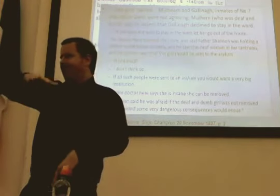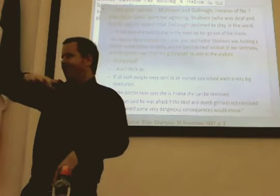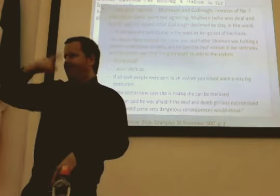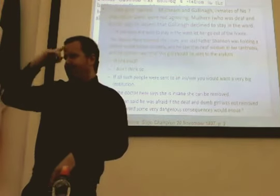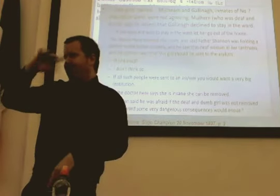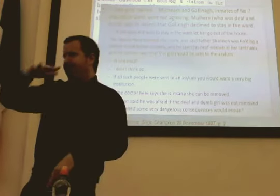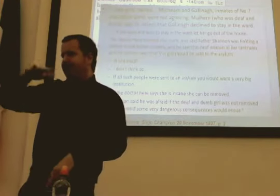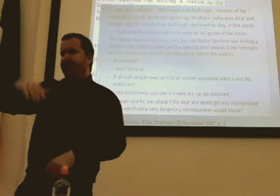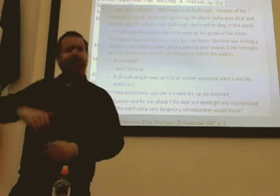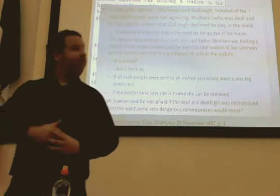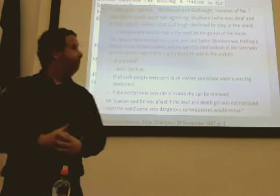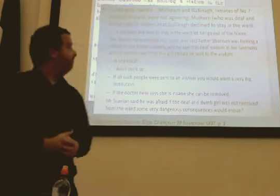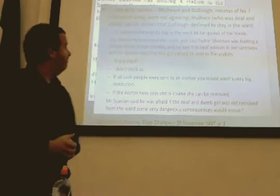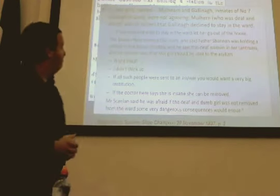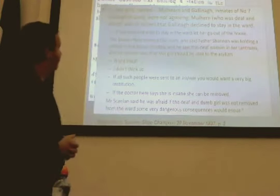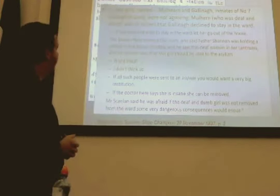and she's a bit mad, so I don't think we can let her leave.